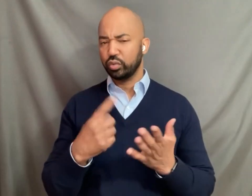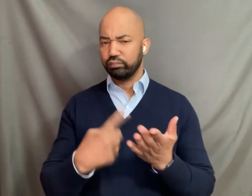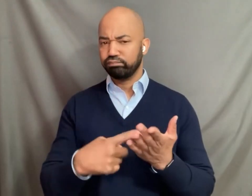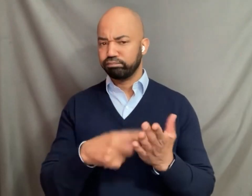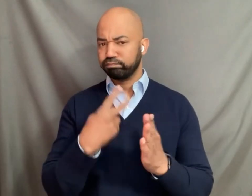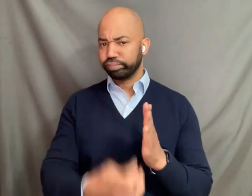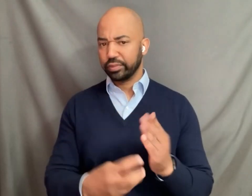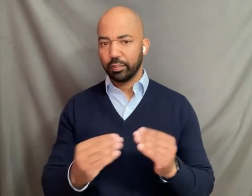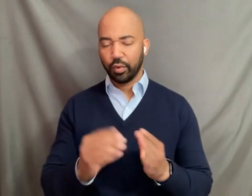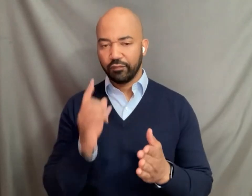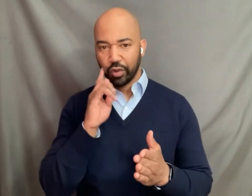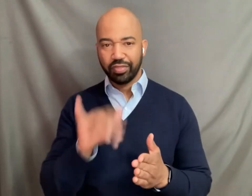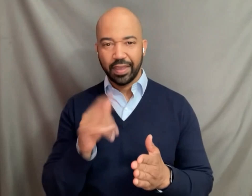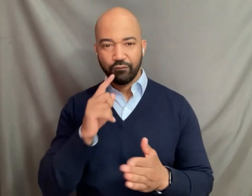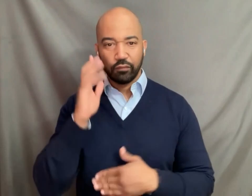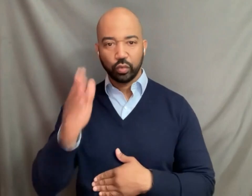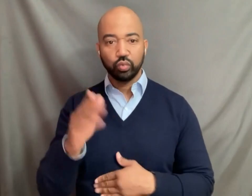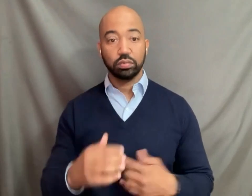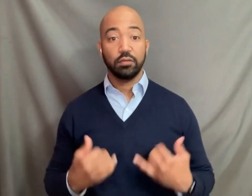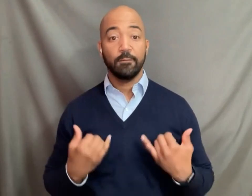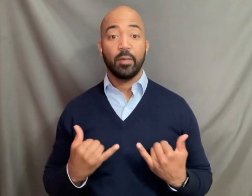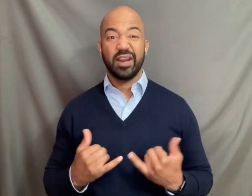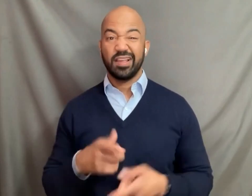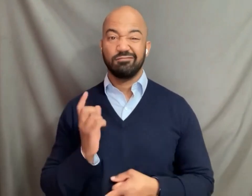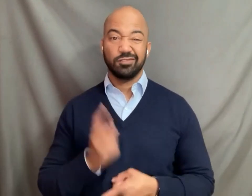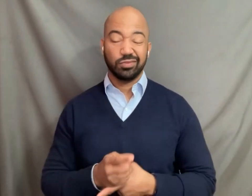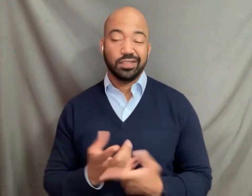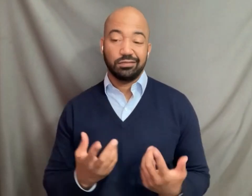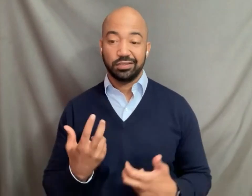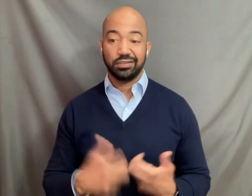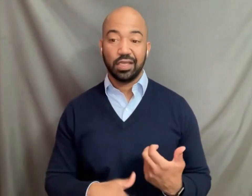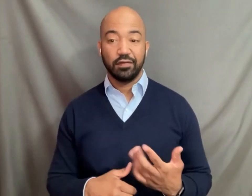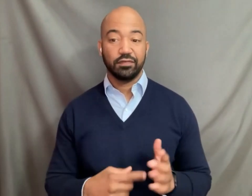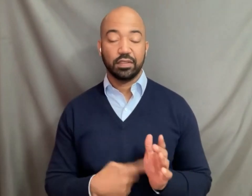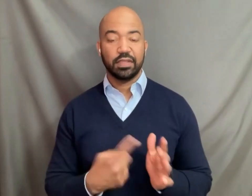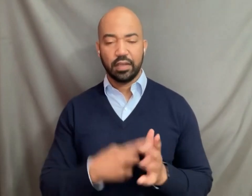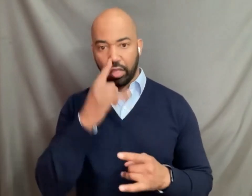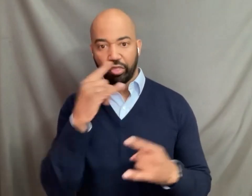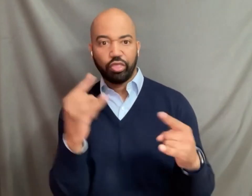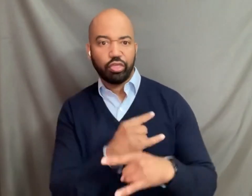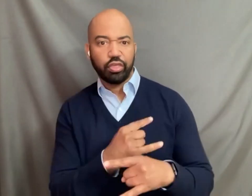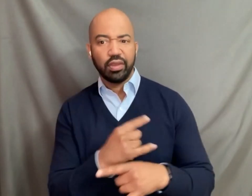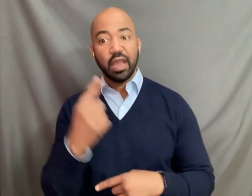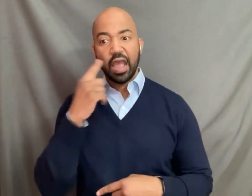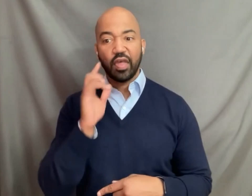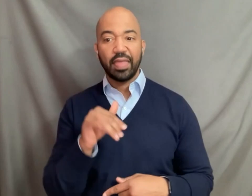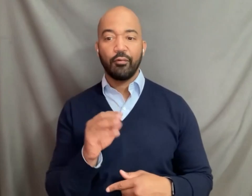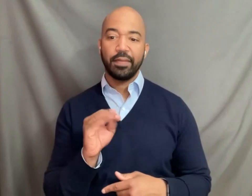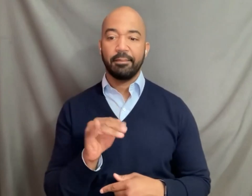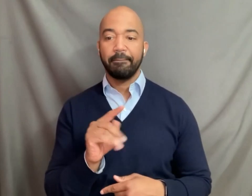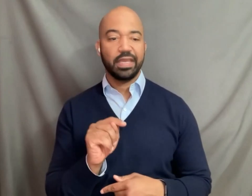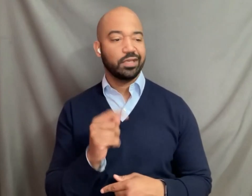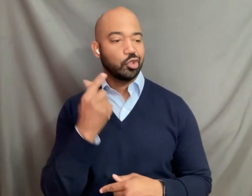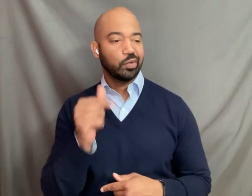dive into more in future work. As of right now, you're right that something sarcastic, like I thought this would be a mint green, aid